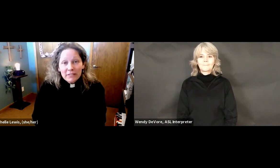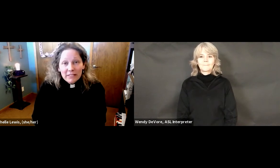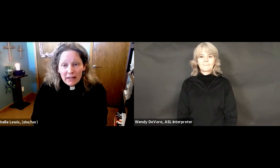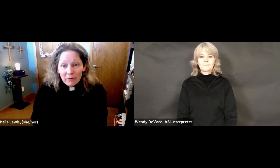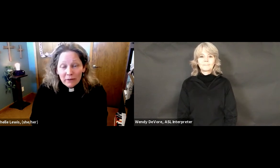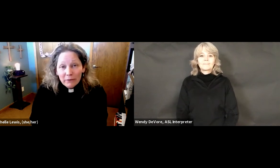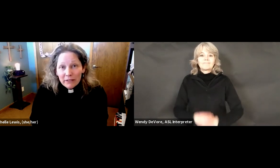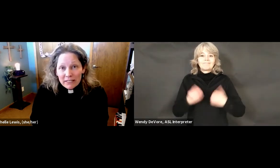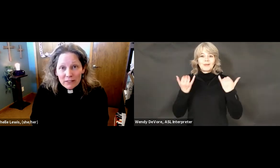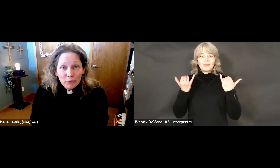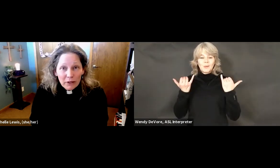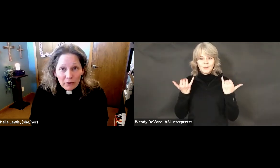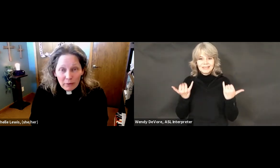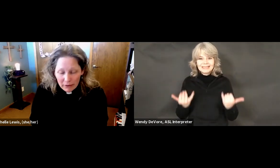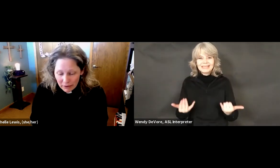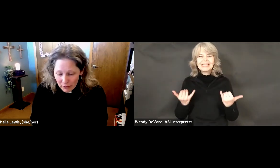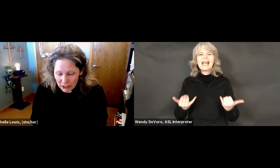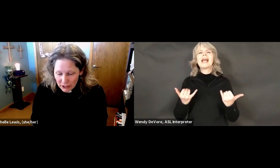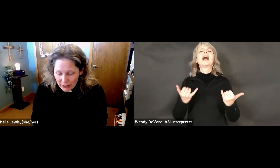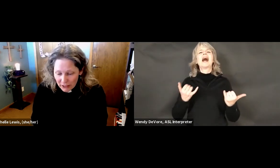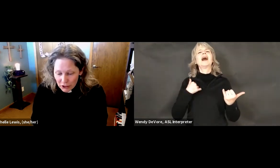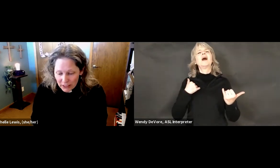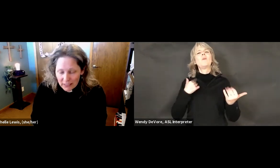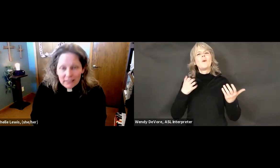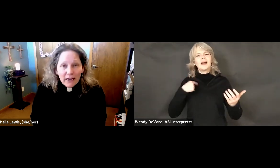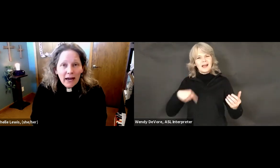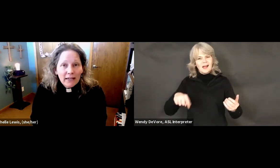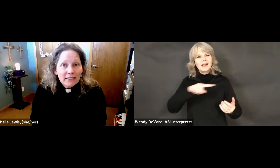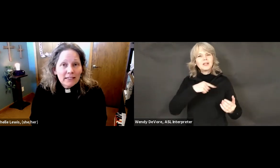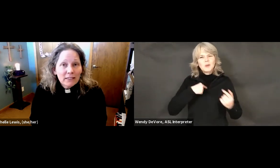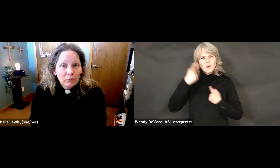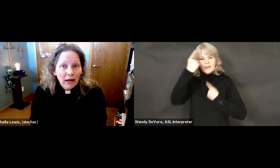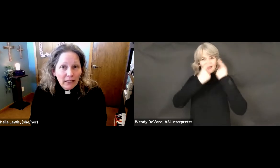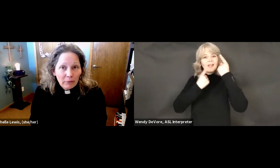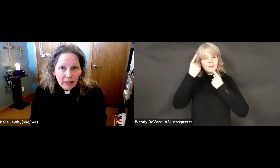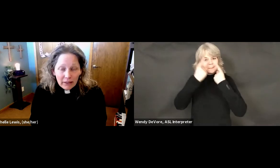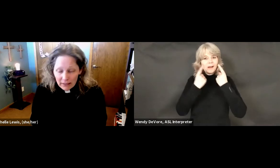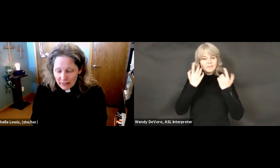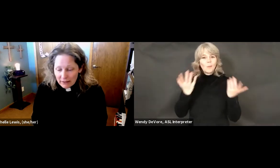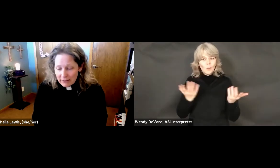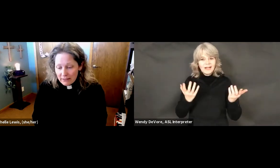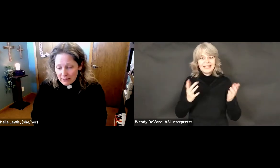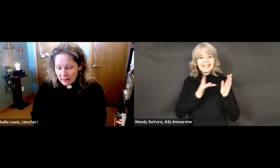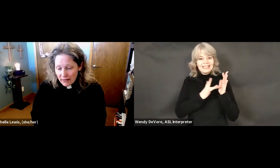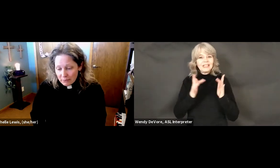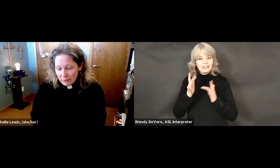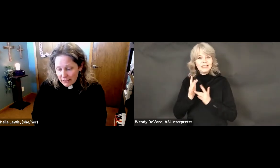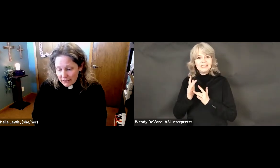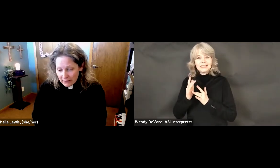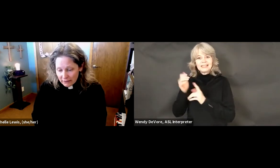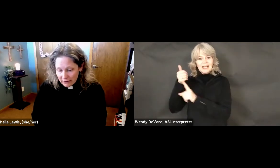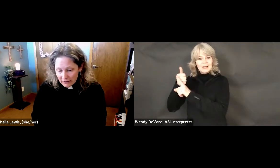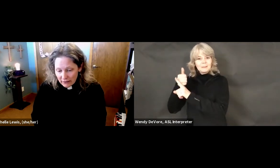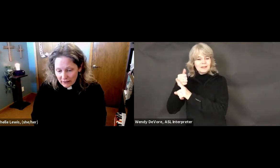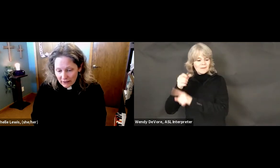So today, I really want us to wonder about the question that Jesus asks the blind man in this gospel